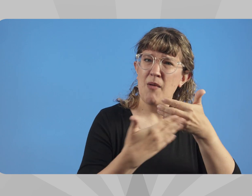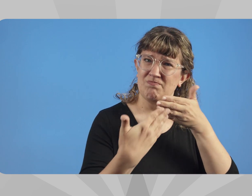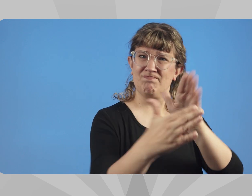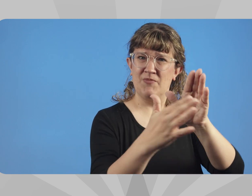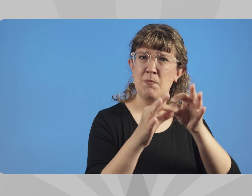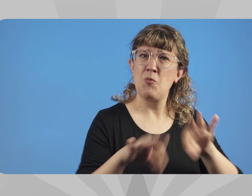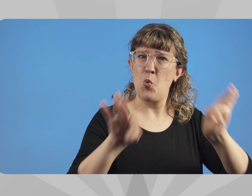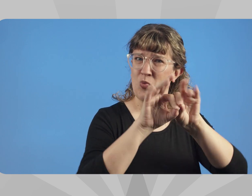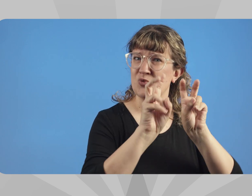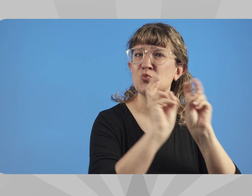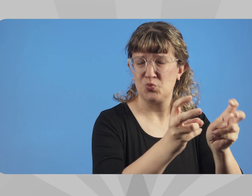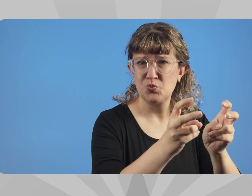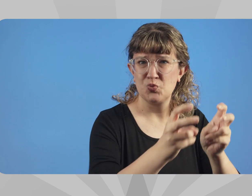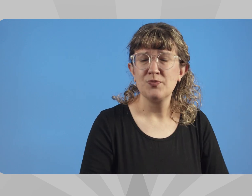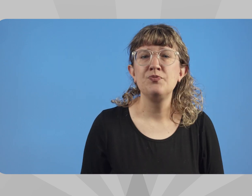issues.